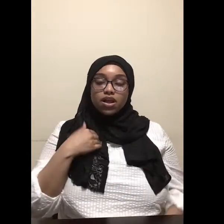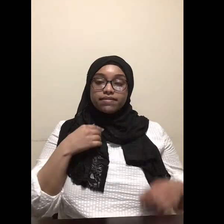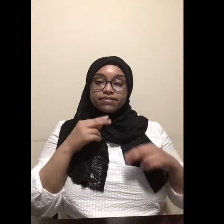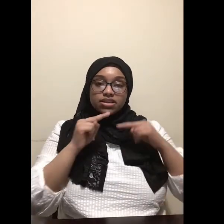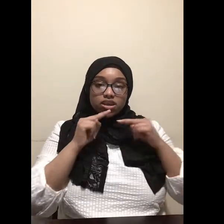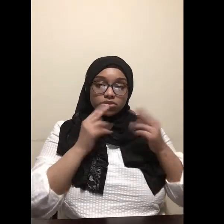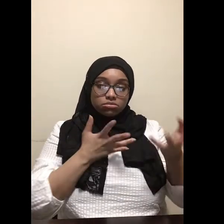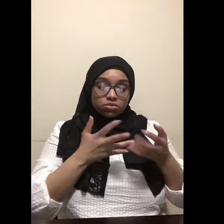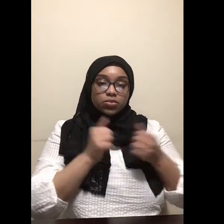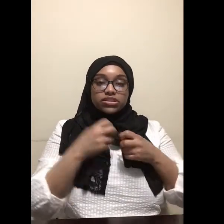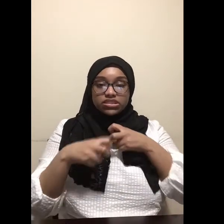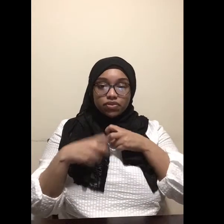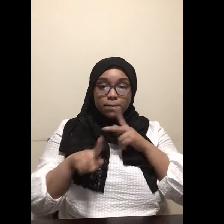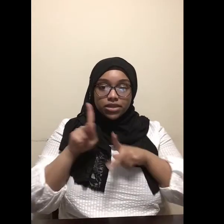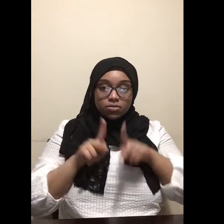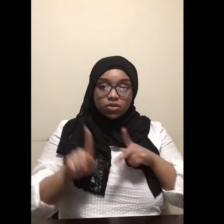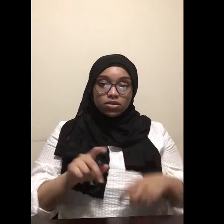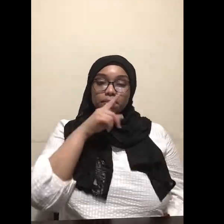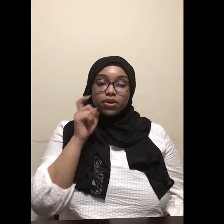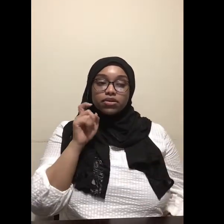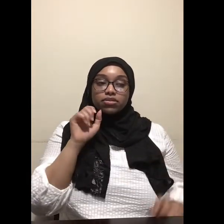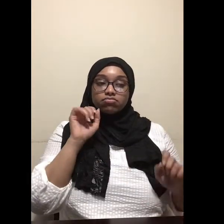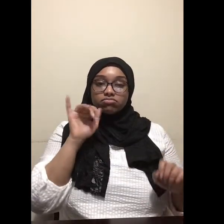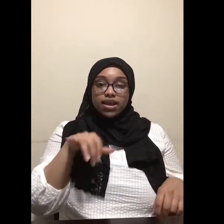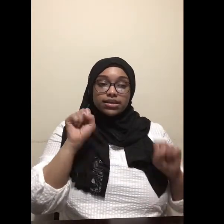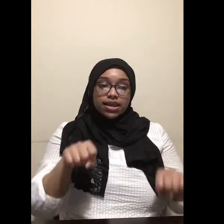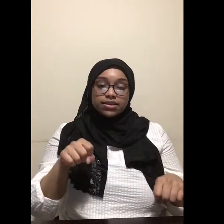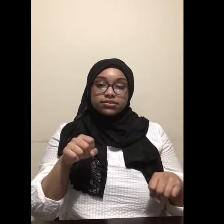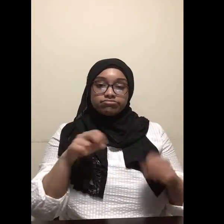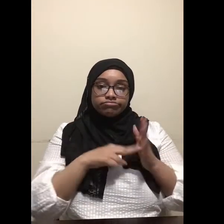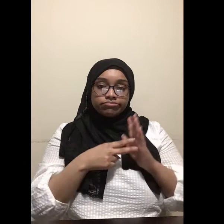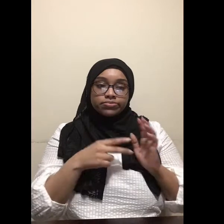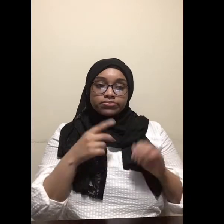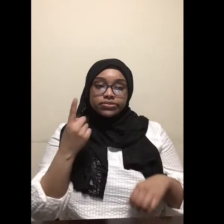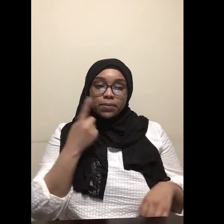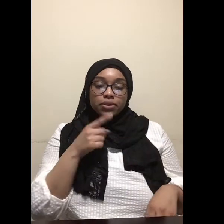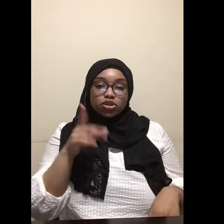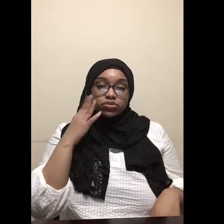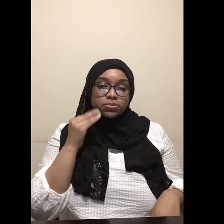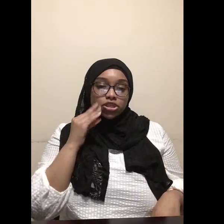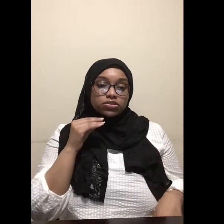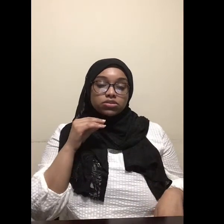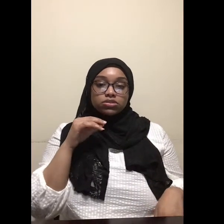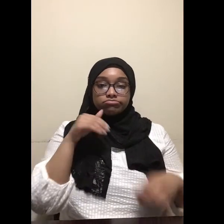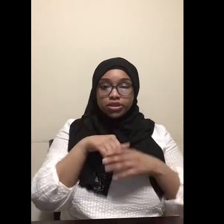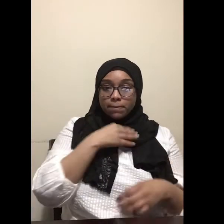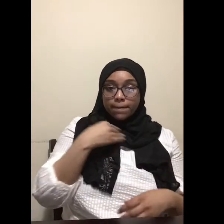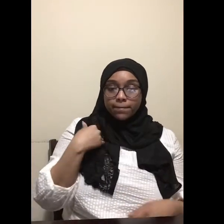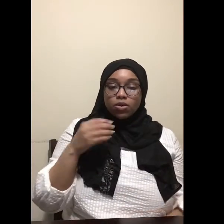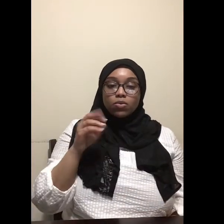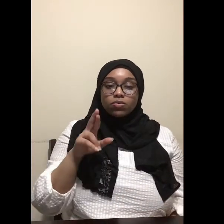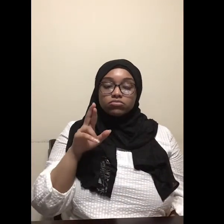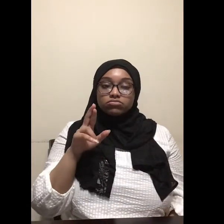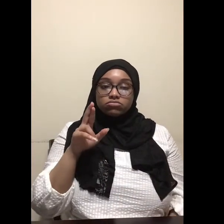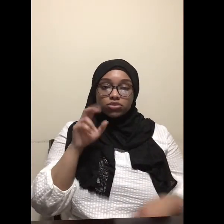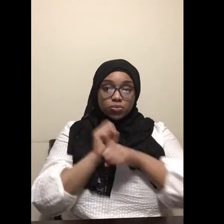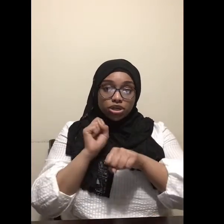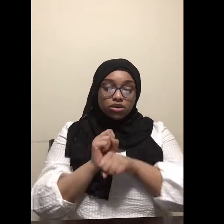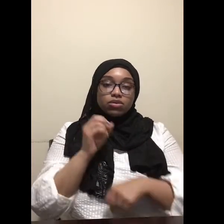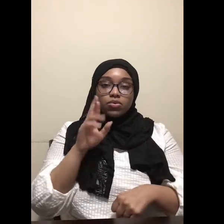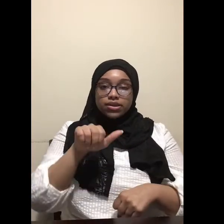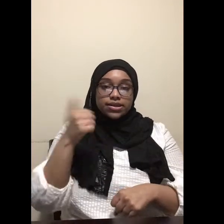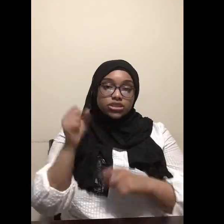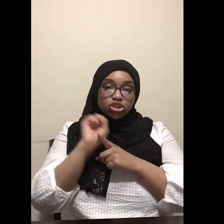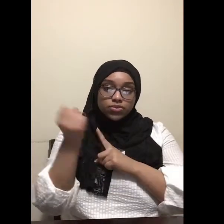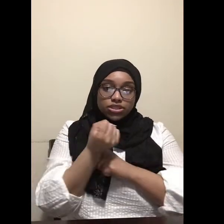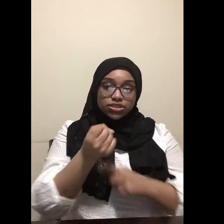right into the supplemental resource you have on negotiating with difficult people because that can definitely be something that